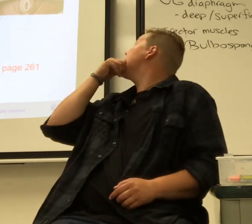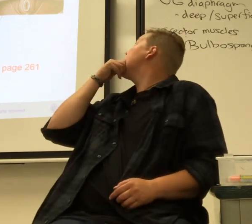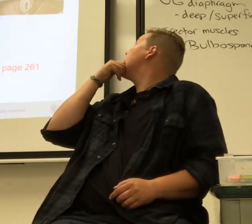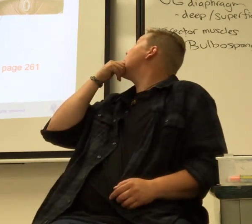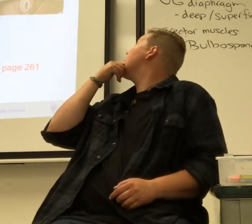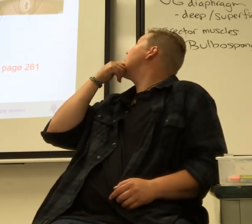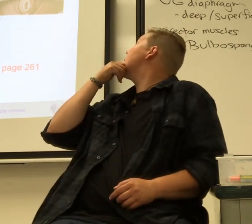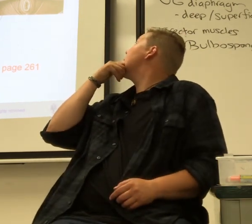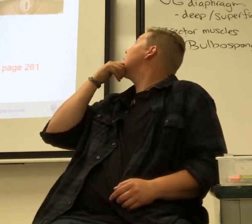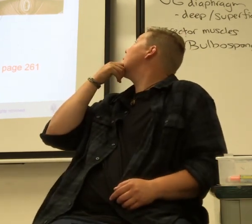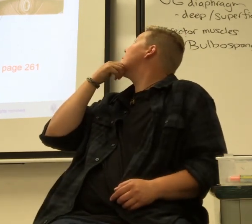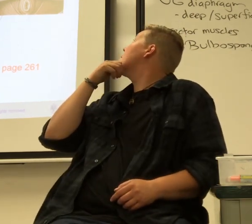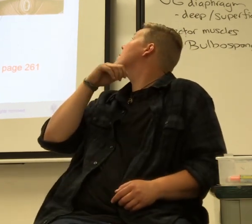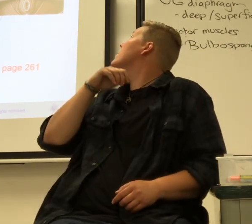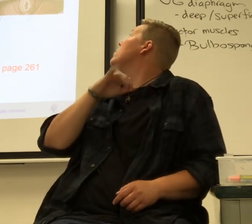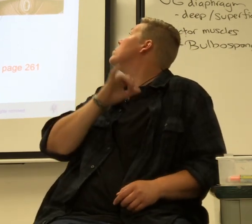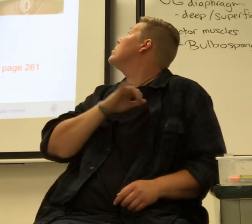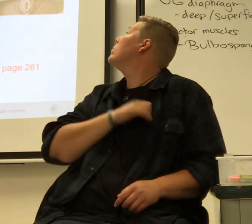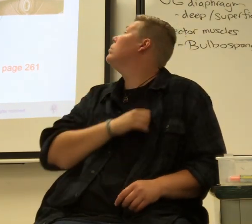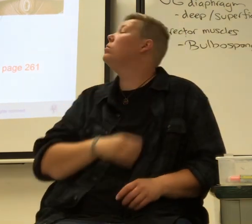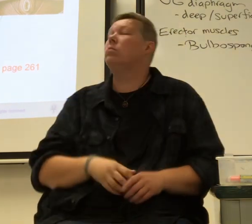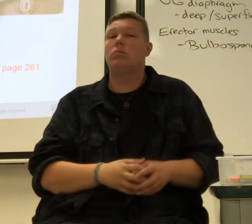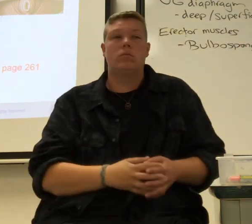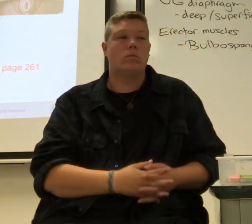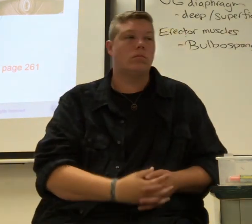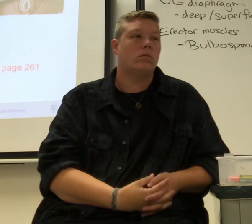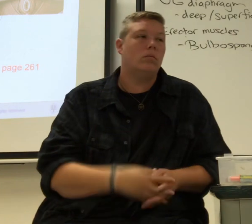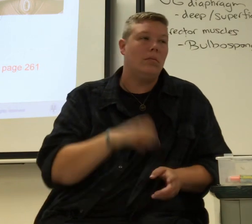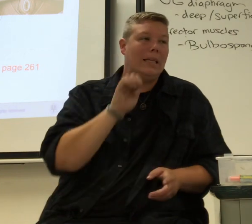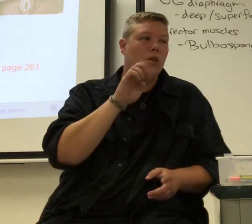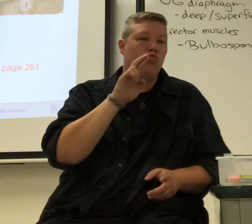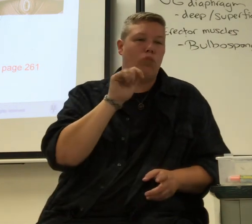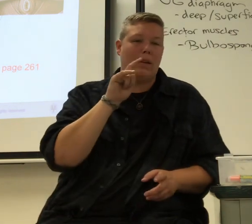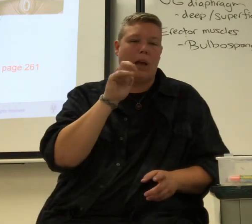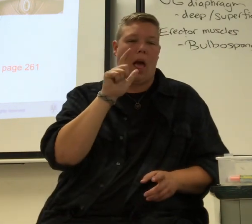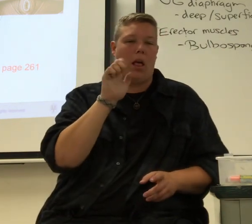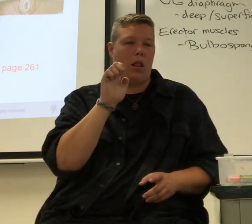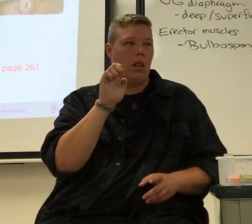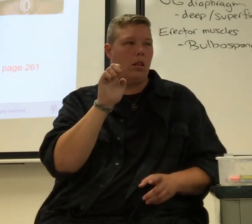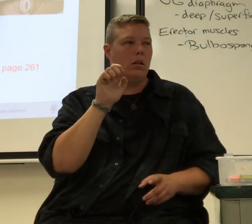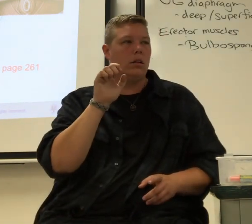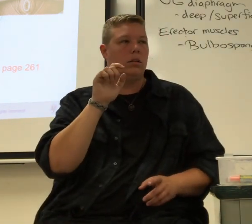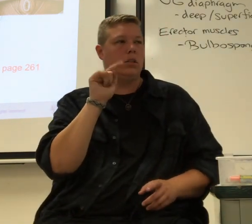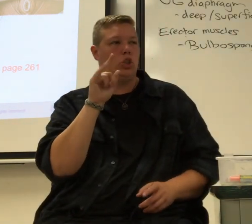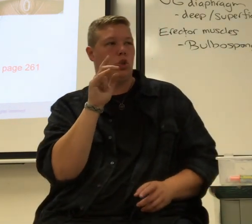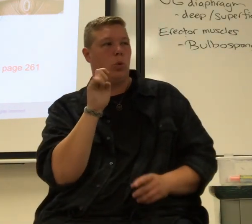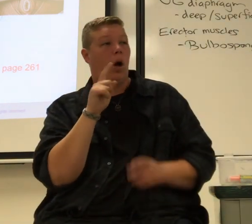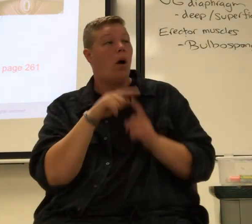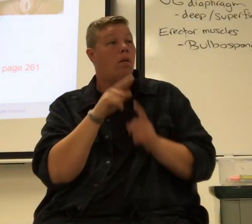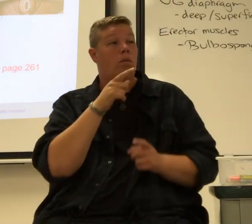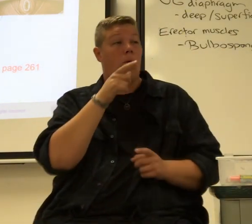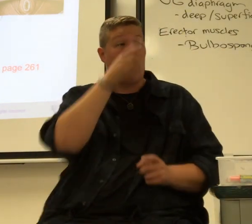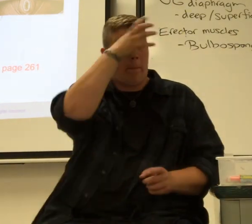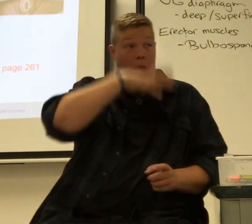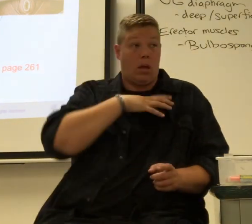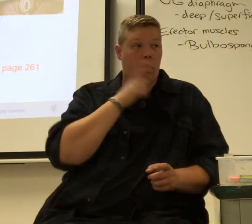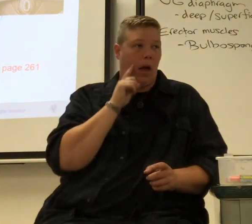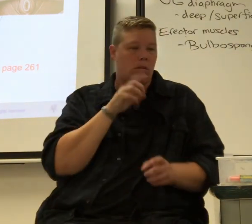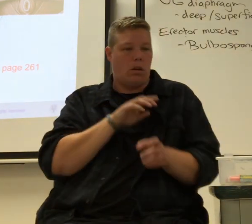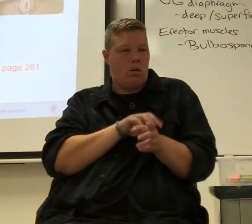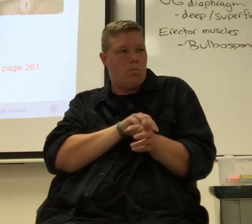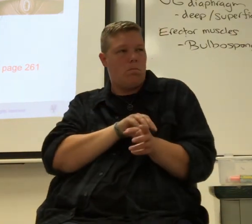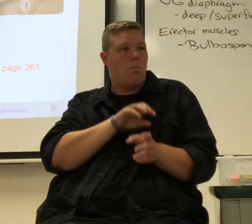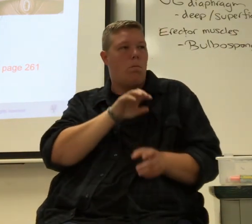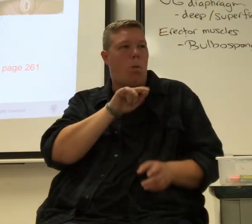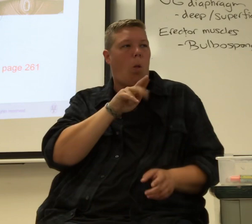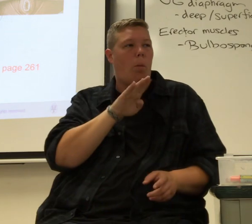vestibular bulb. It's erectile tissue. In the male, it's the bulb of the penis. So in females,